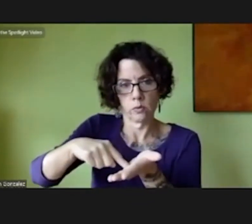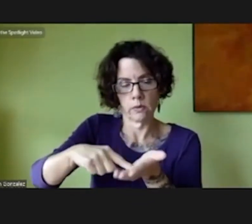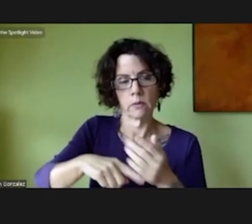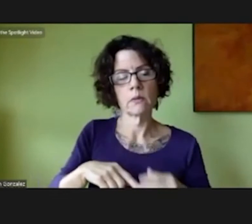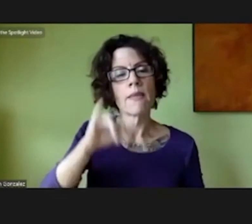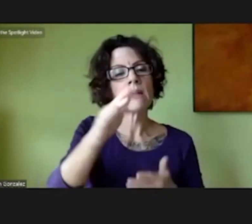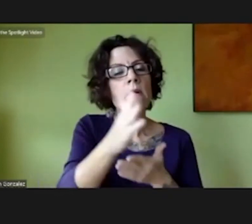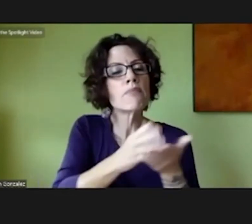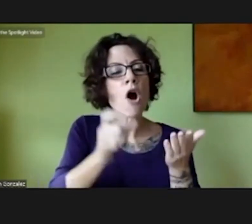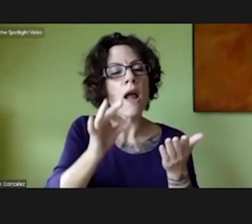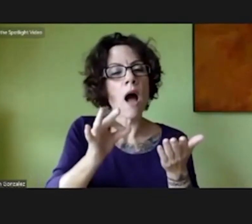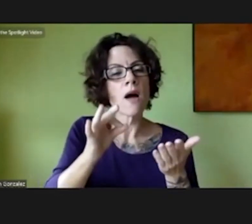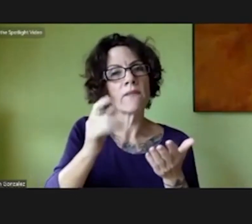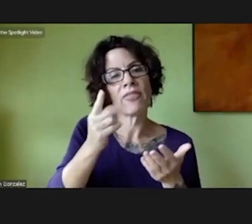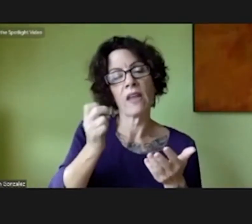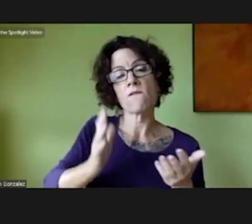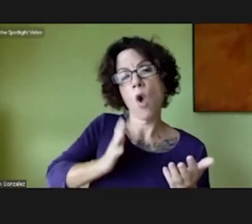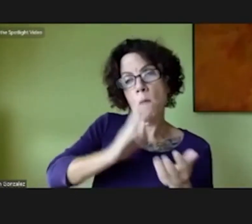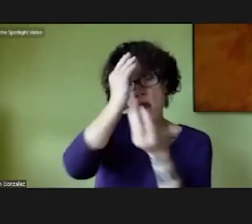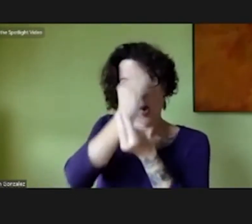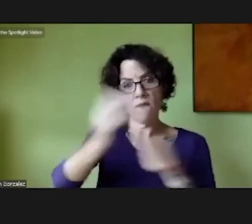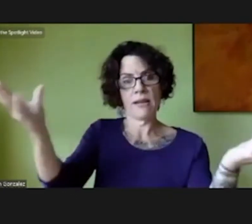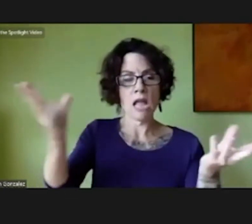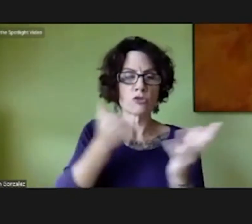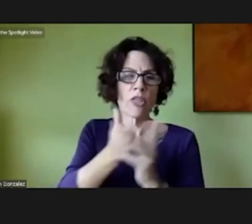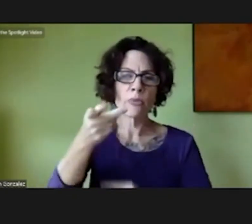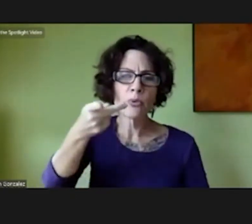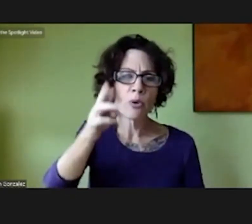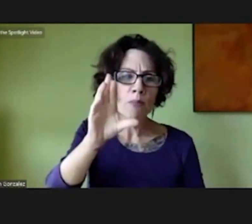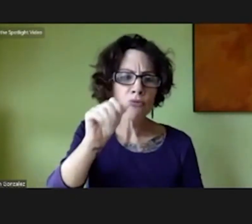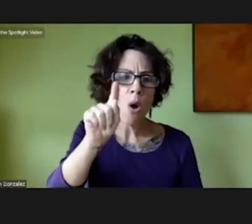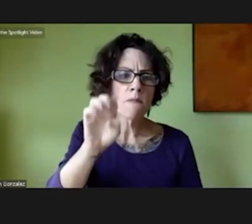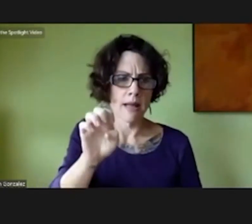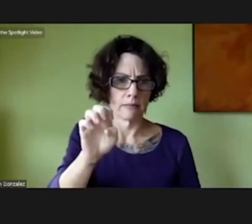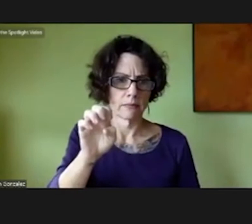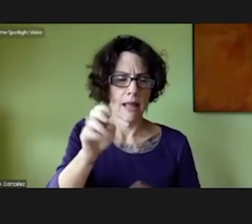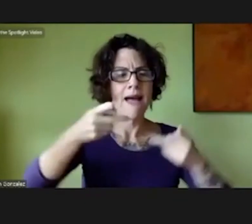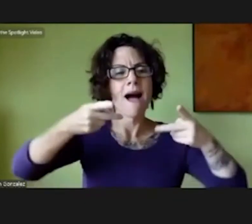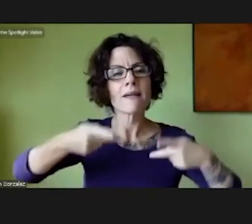The companies have the right to collect payment for the debt owed.